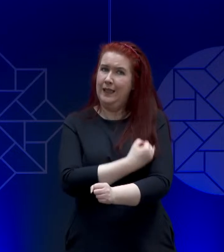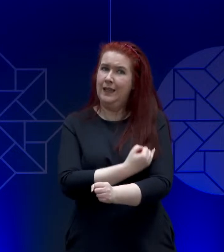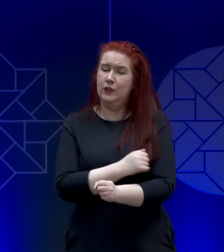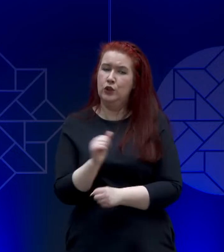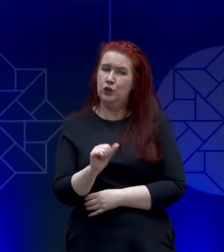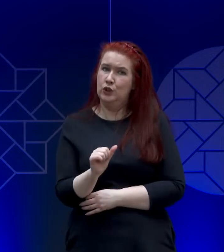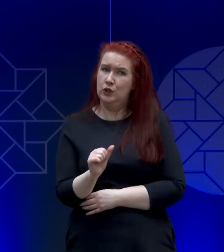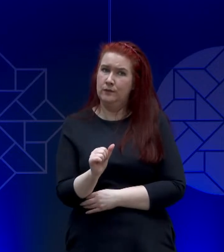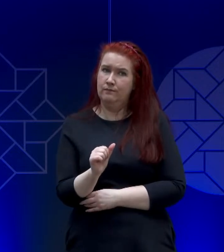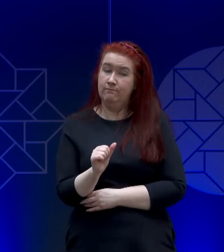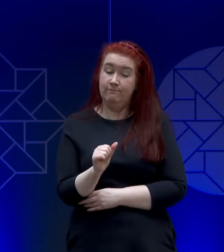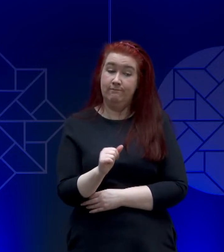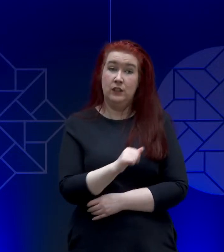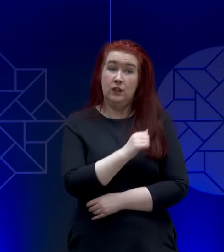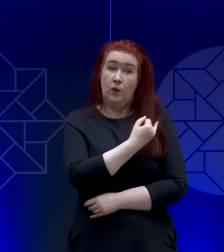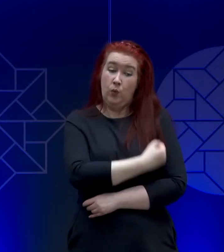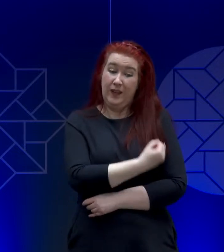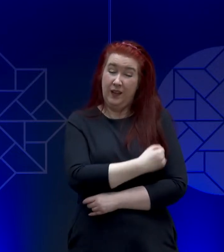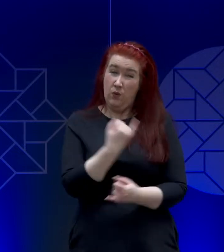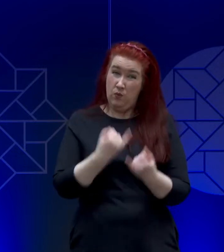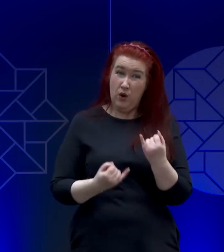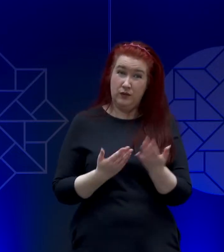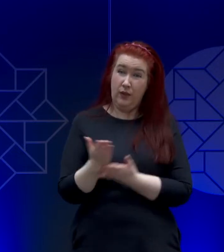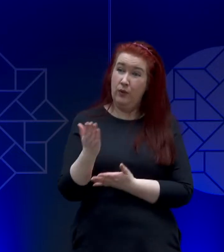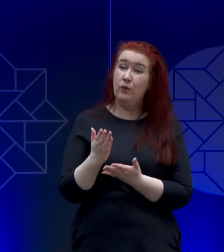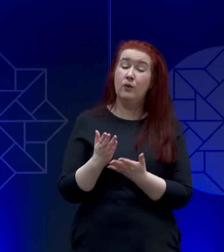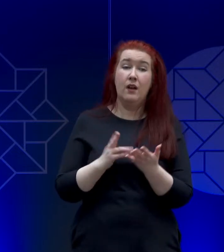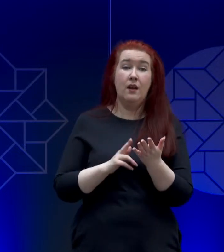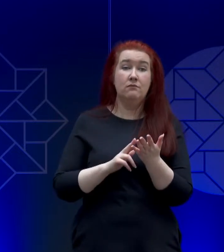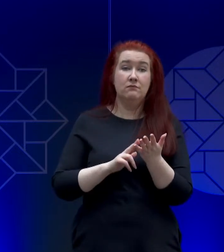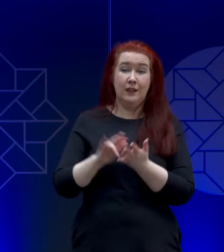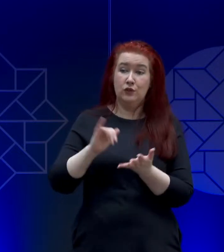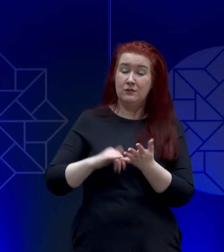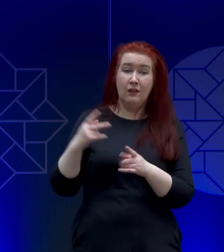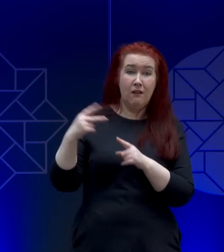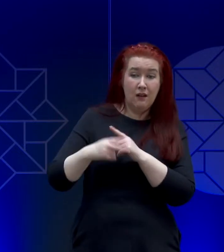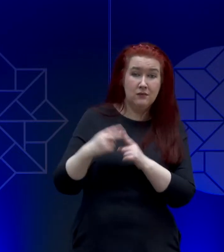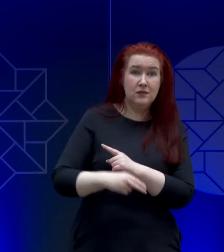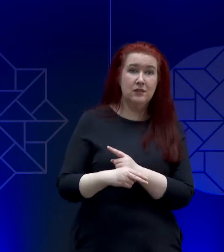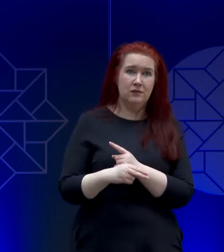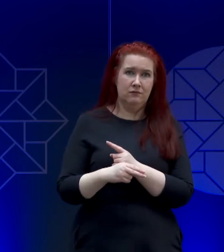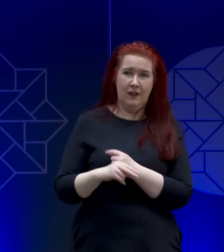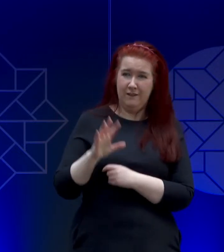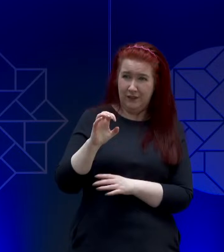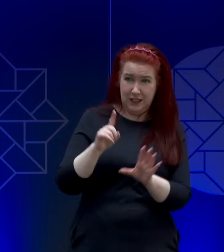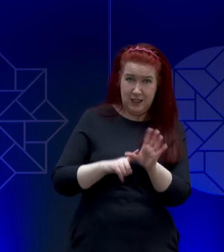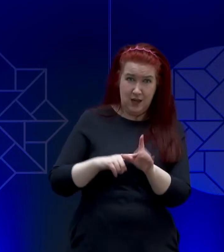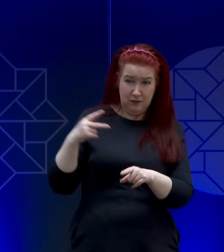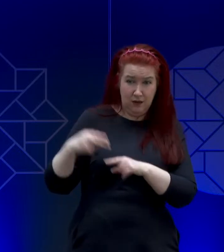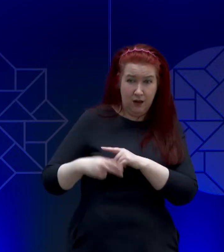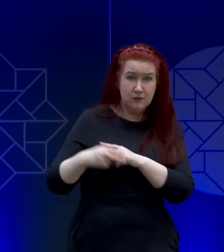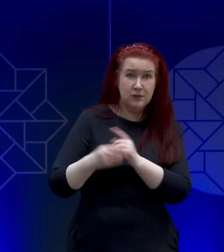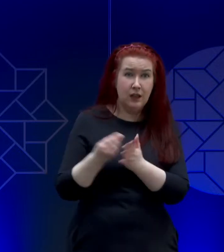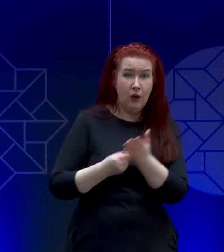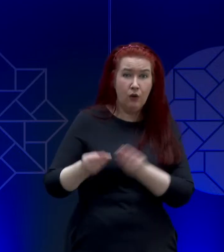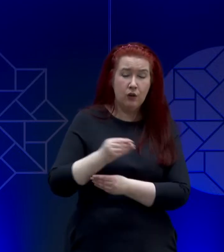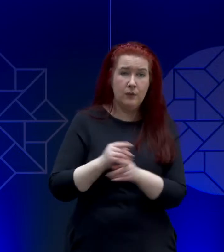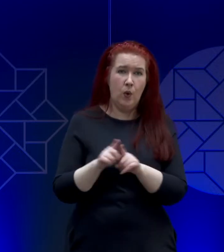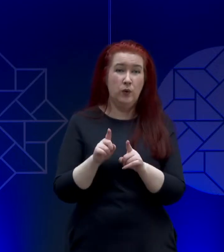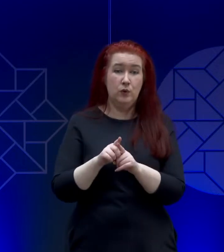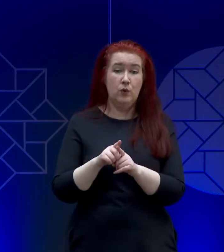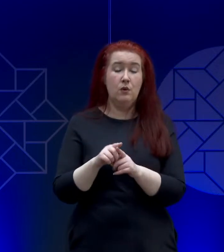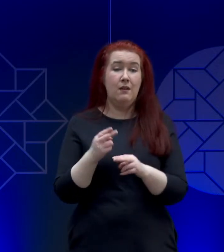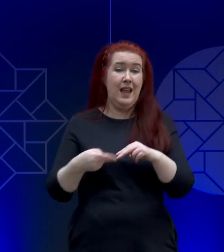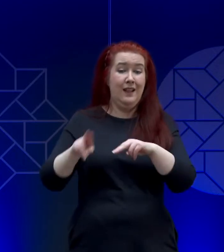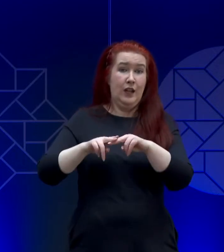made worse by a decade and a half of austerity and by the body blow of inflation that has meant, as we know